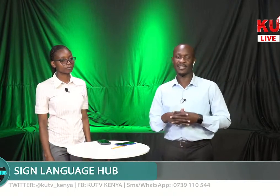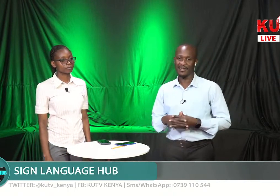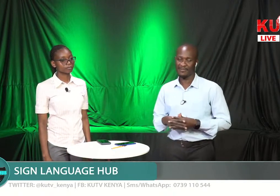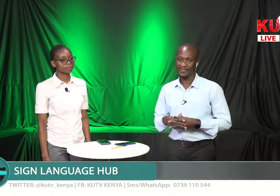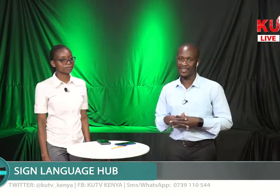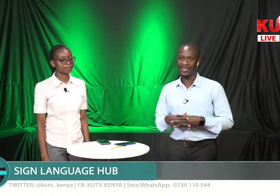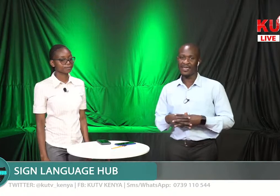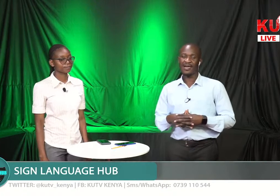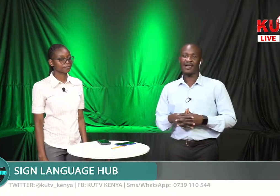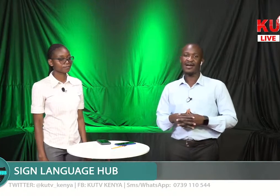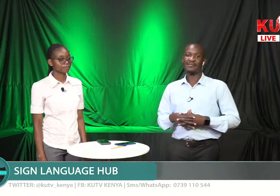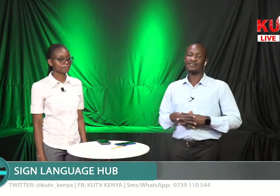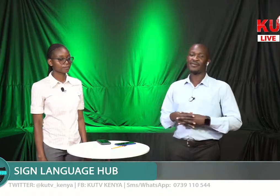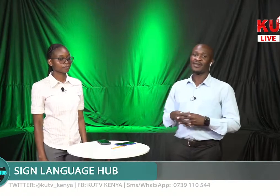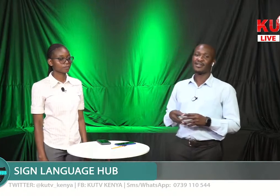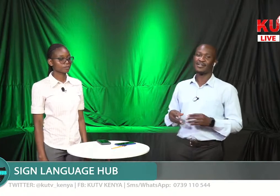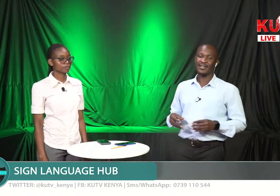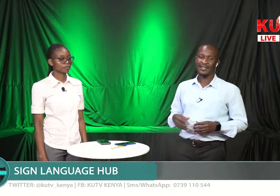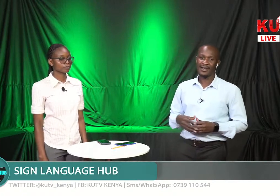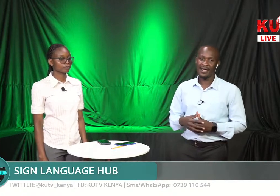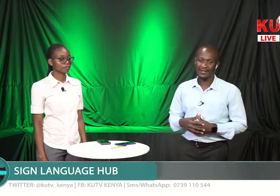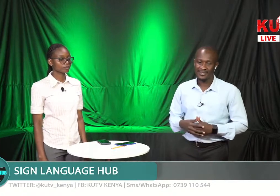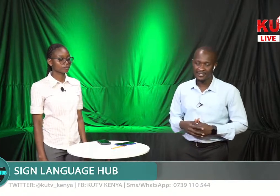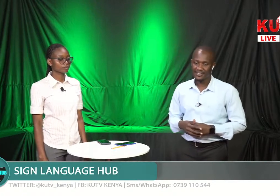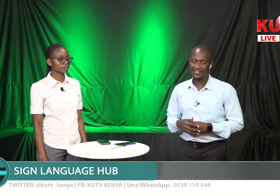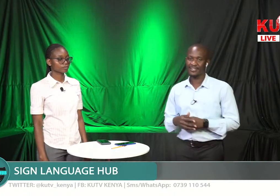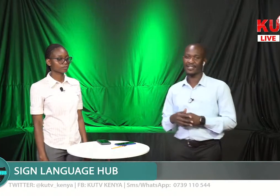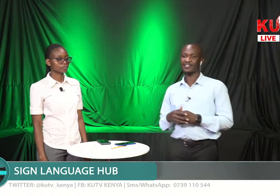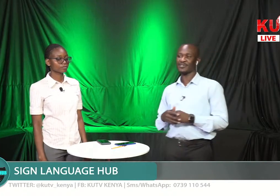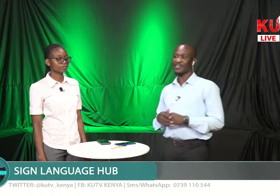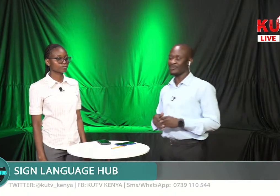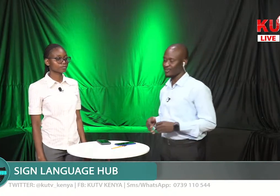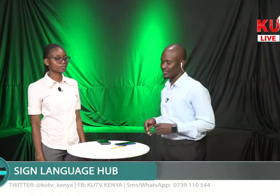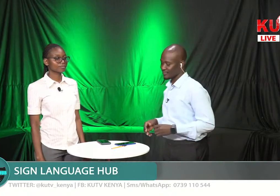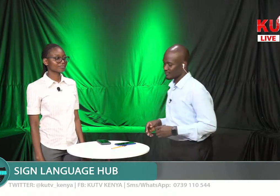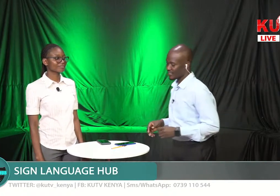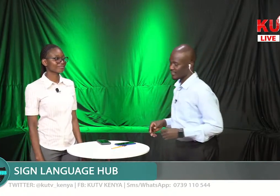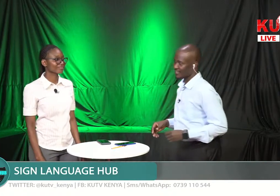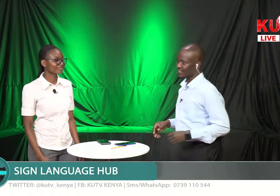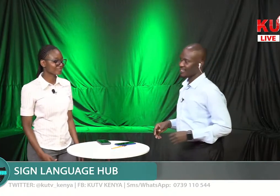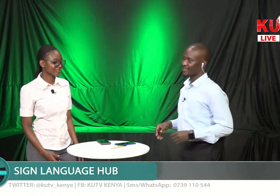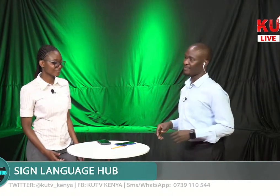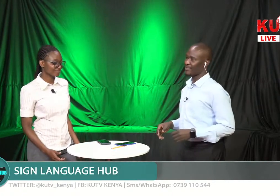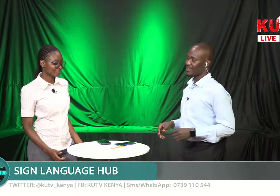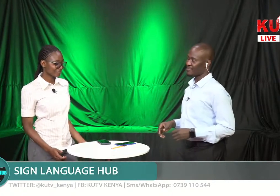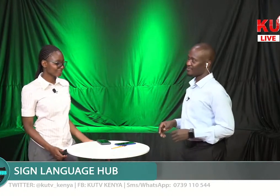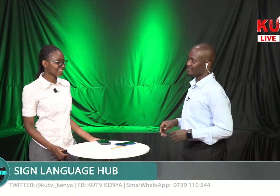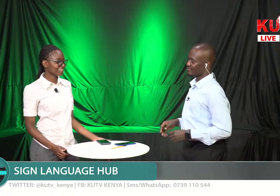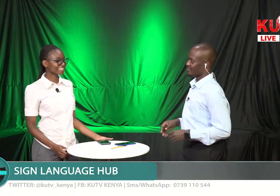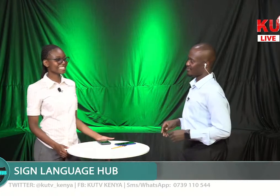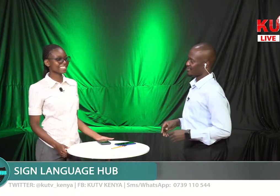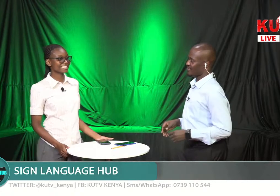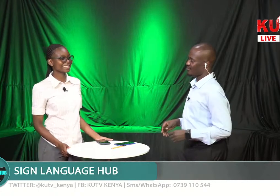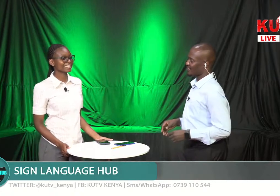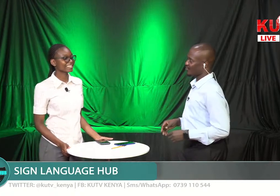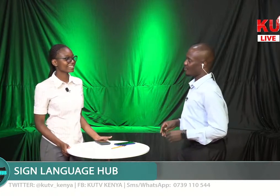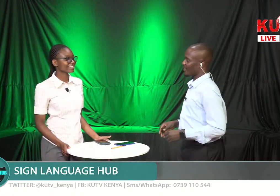time. I'm really glad that Miriam joined us today. Miriam? Yes. What is your party